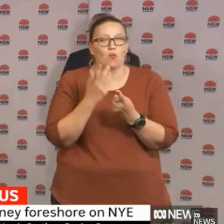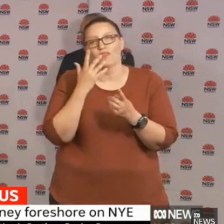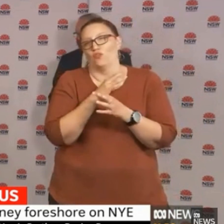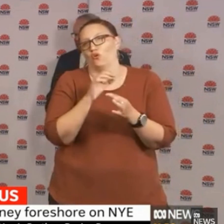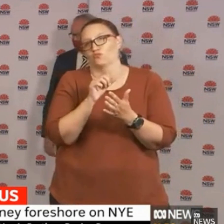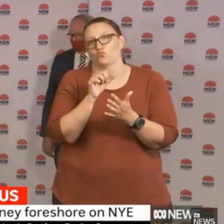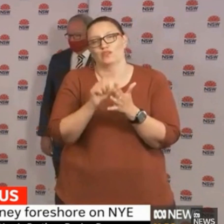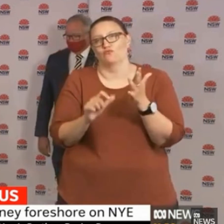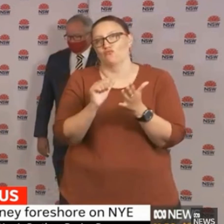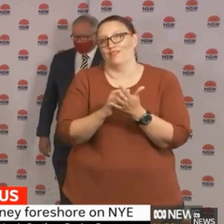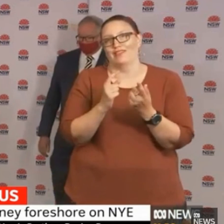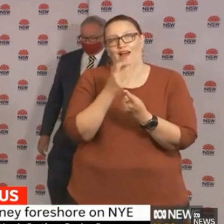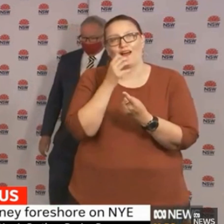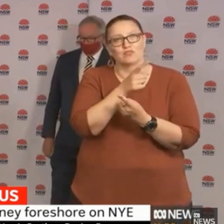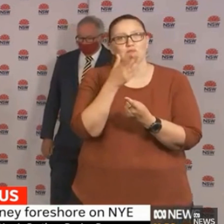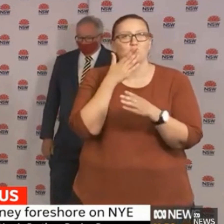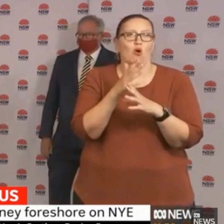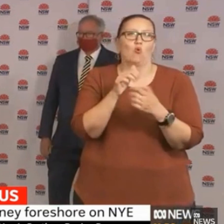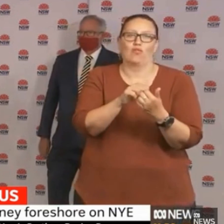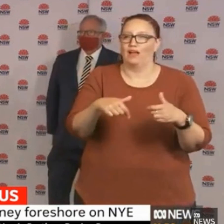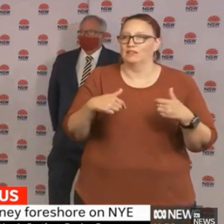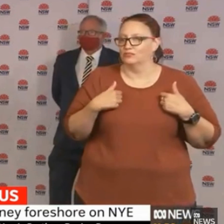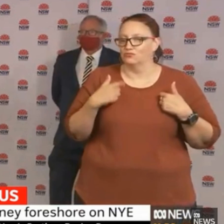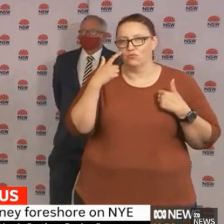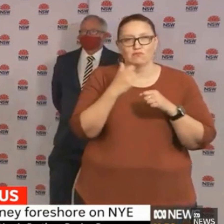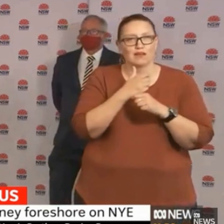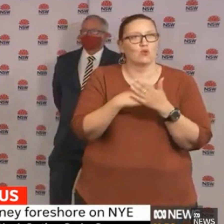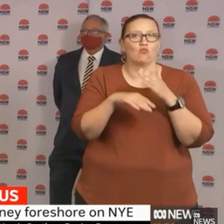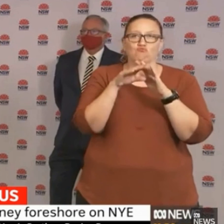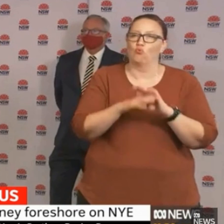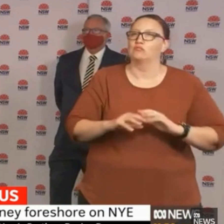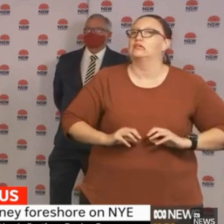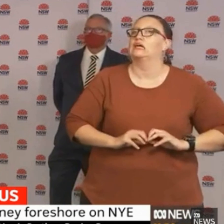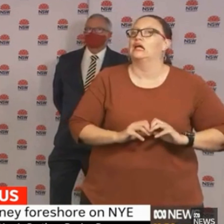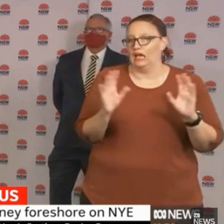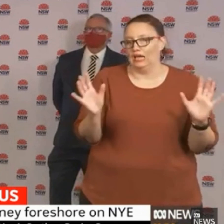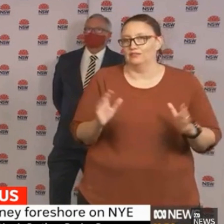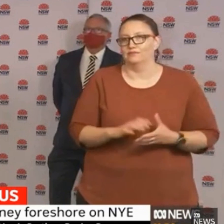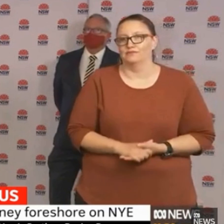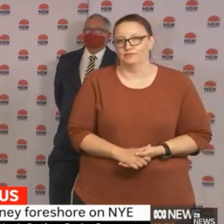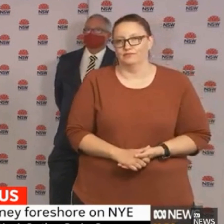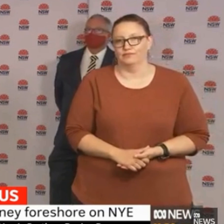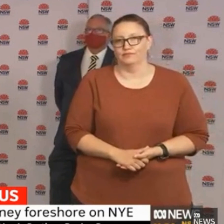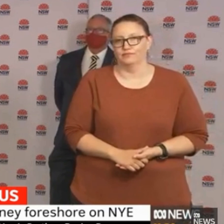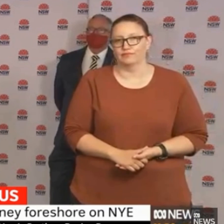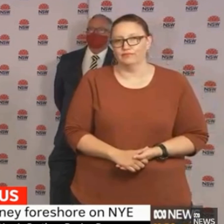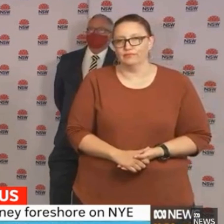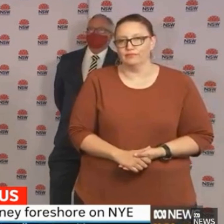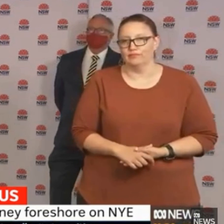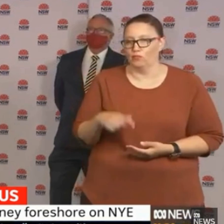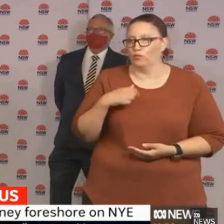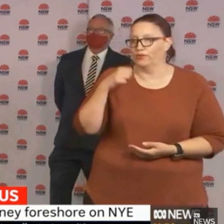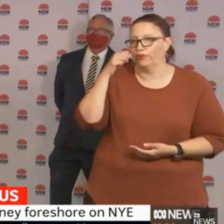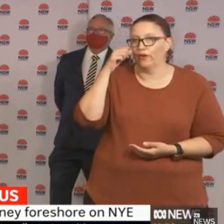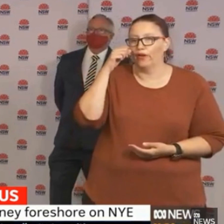not. And yes, we ask for everybody's cooperation. We've tried to make the rules as black and white as possible, but we also appreciate